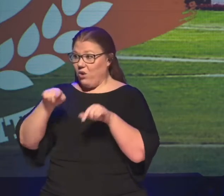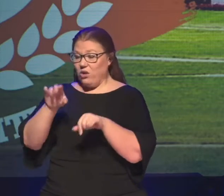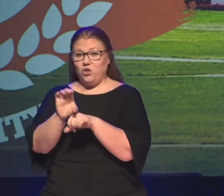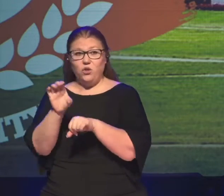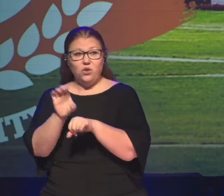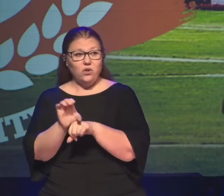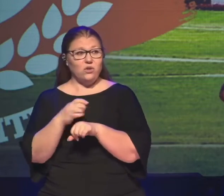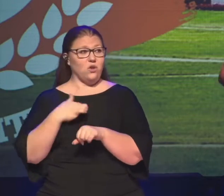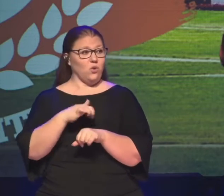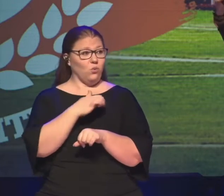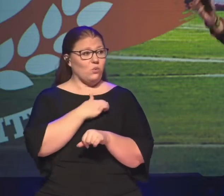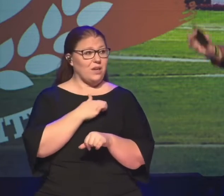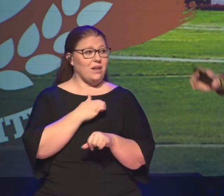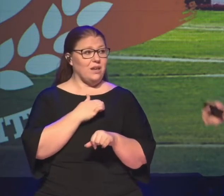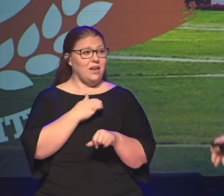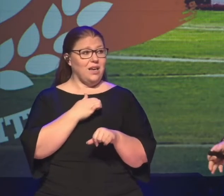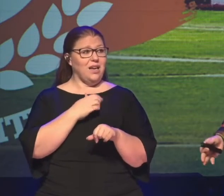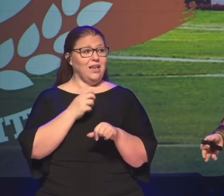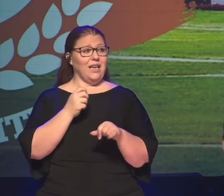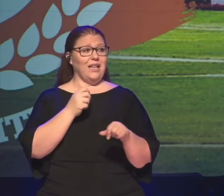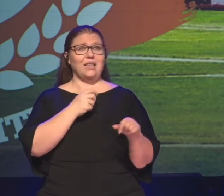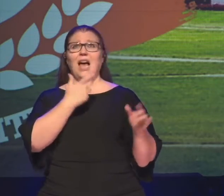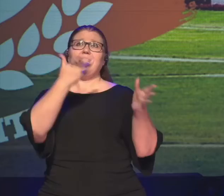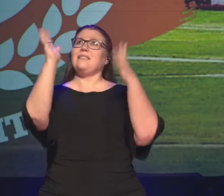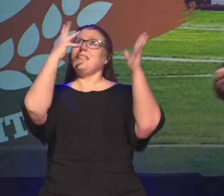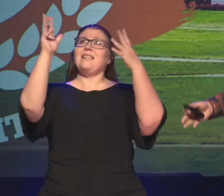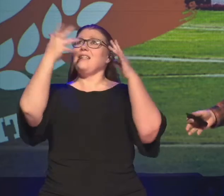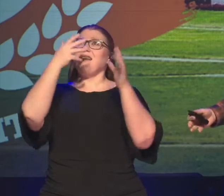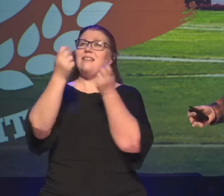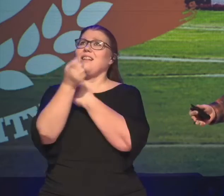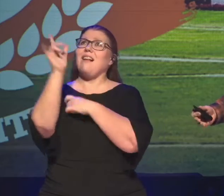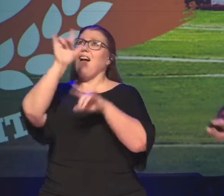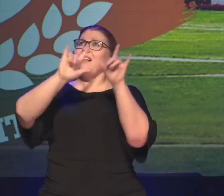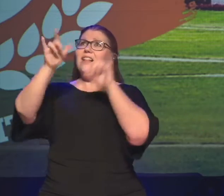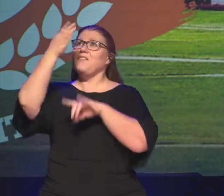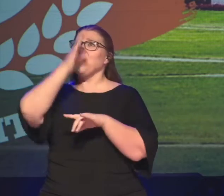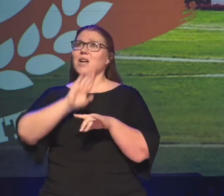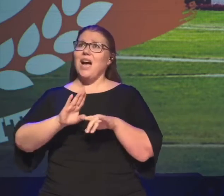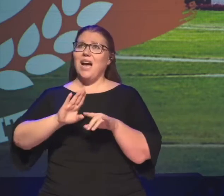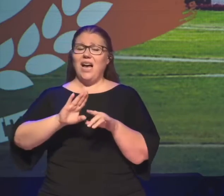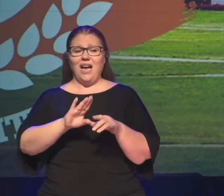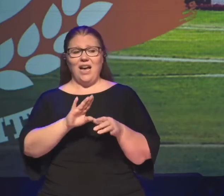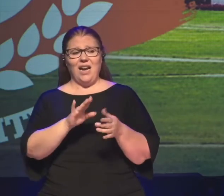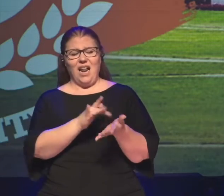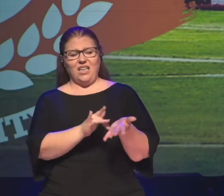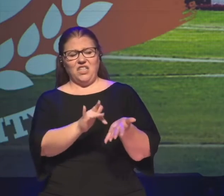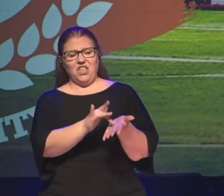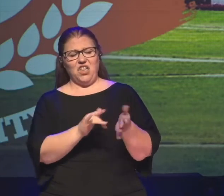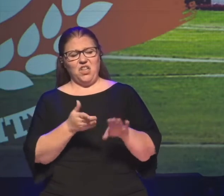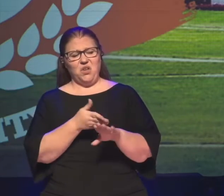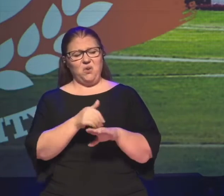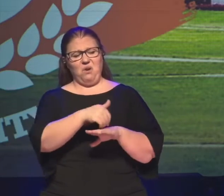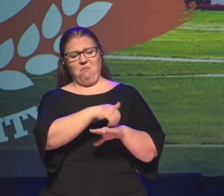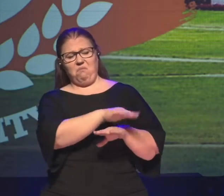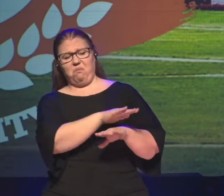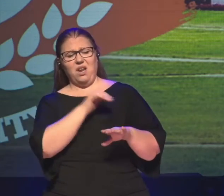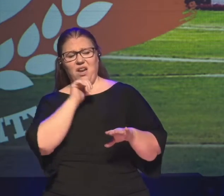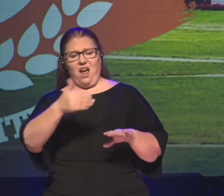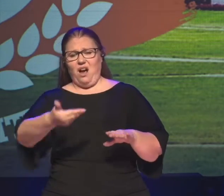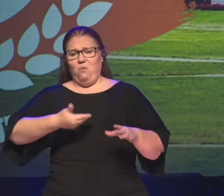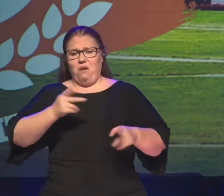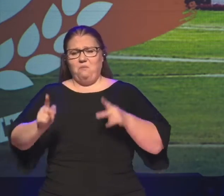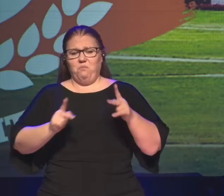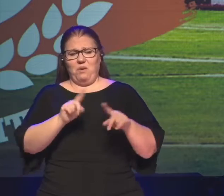church and that we could shout our love for God and yet exclude and yet push away and not welcome people that